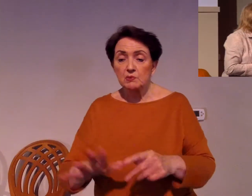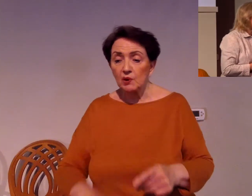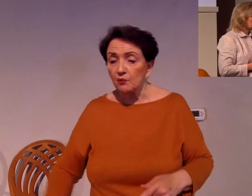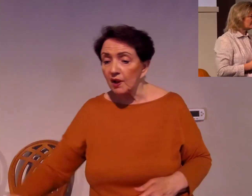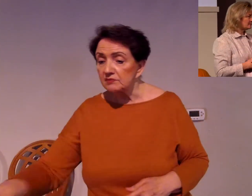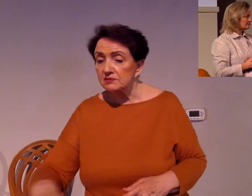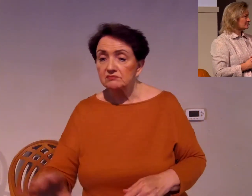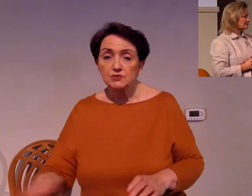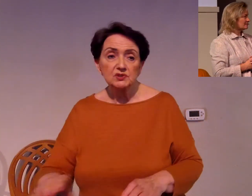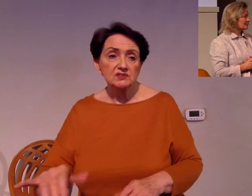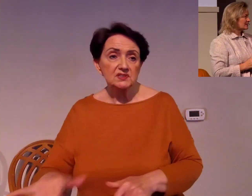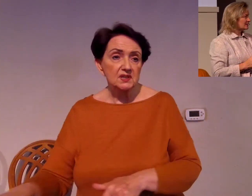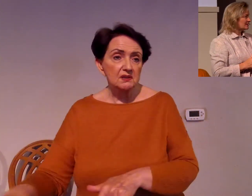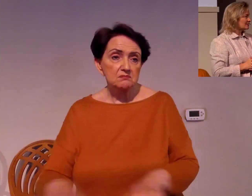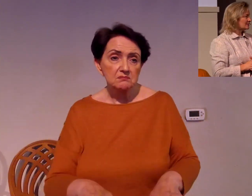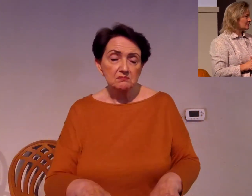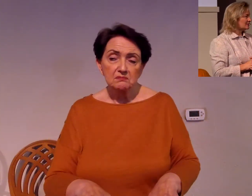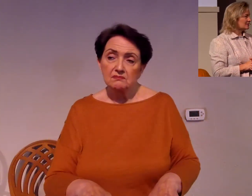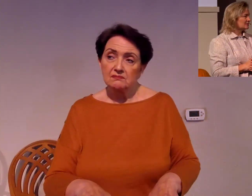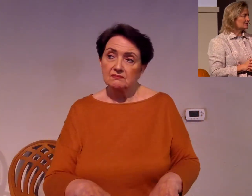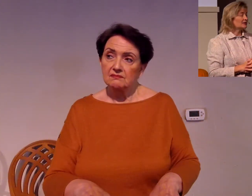as well.